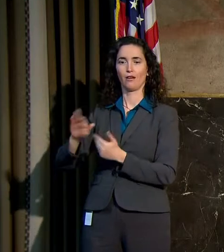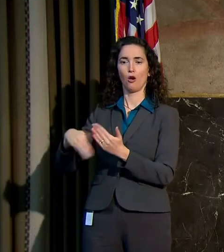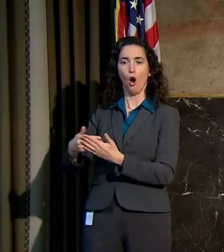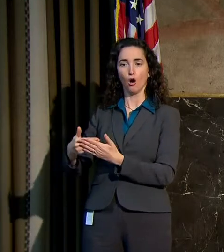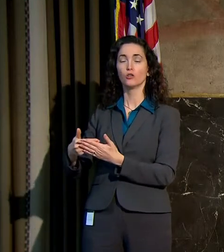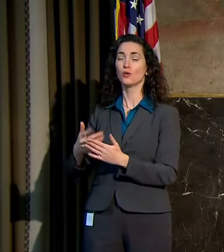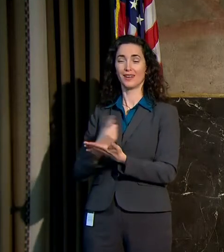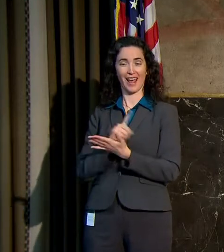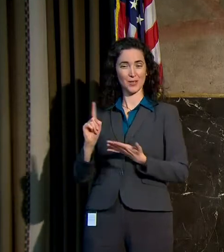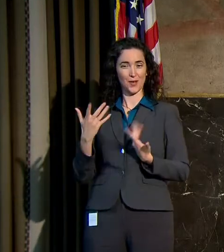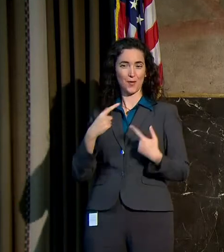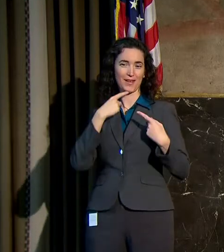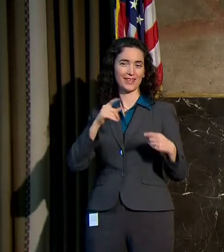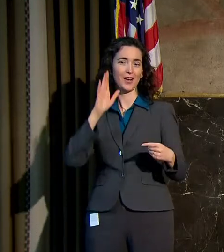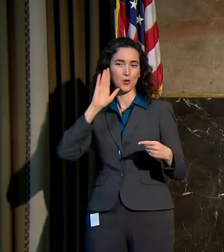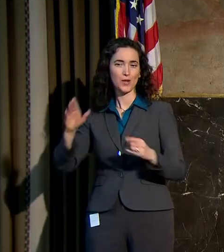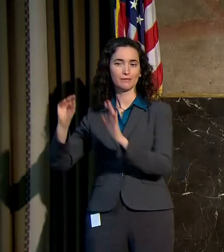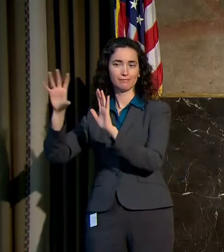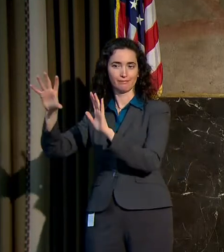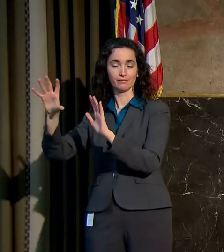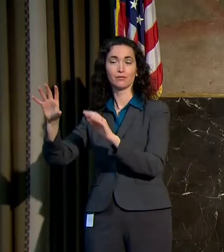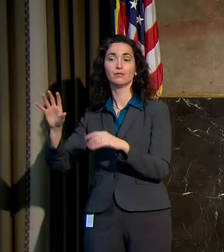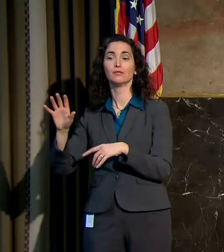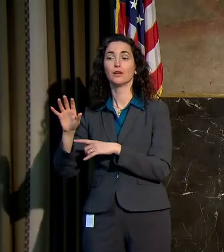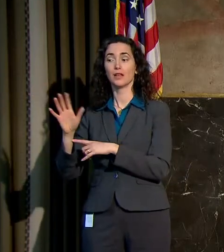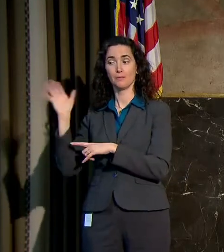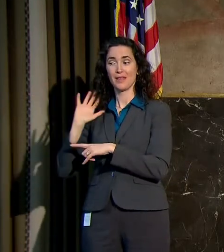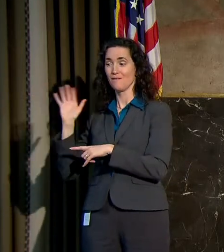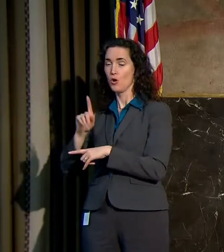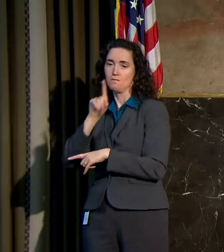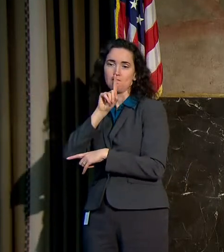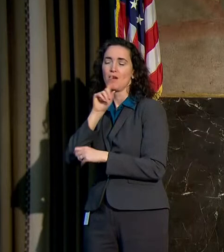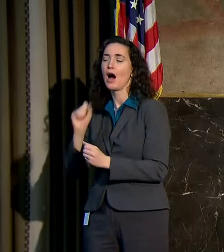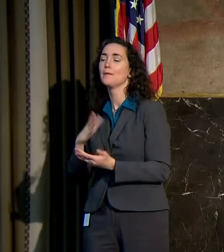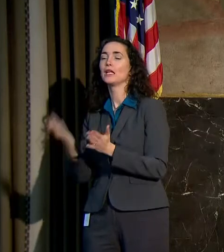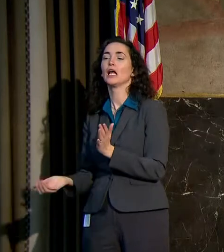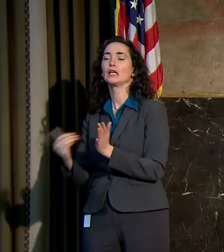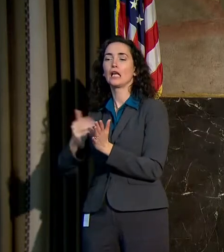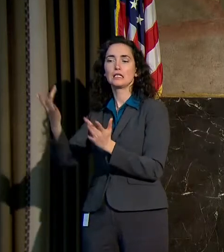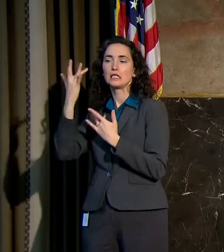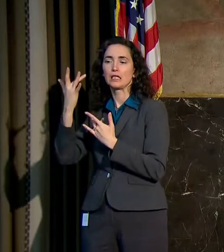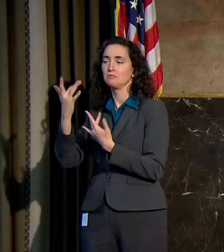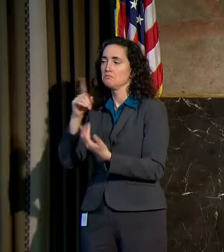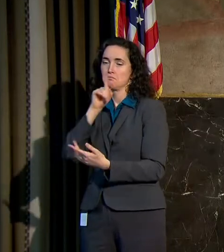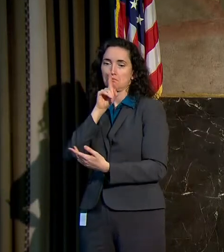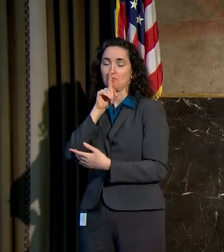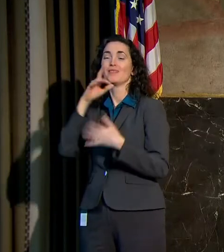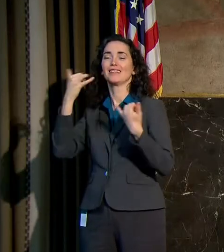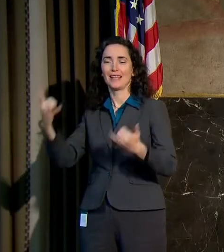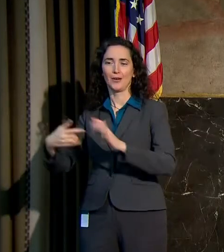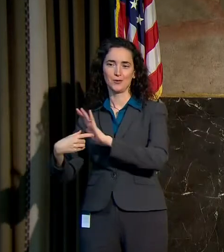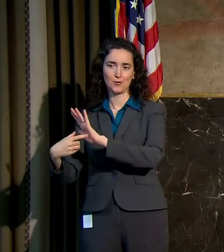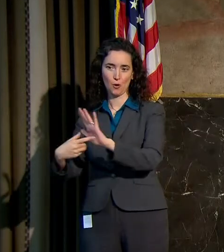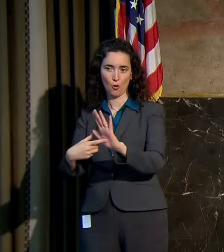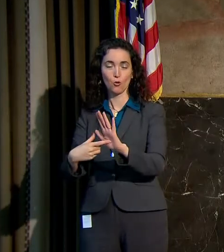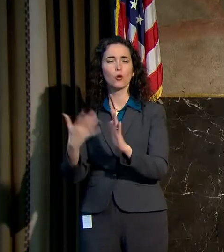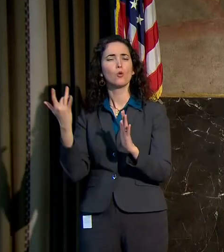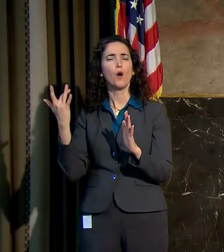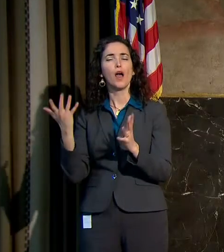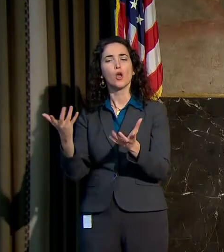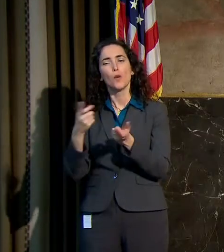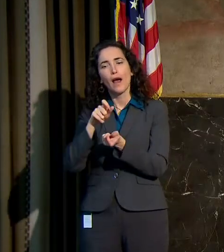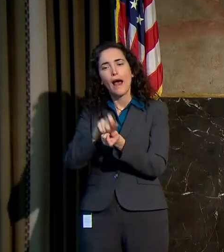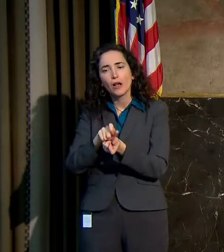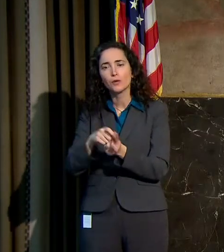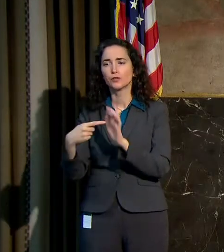to yesterday, we weren't really reflecting those in our daily counts. So we want to be as accurate as we can